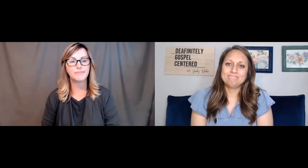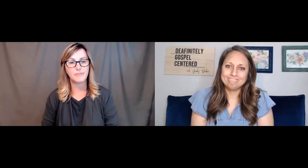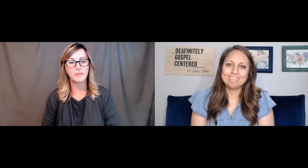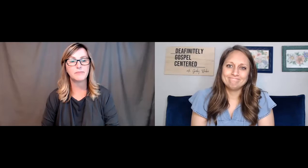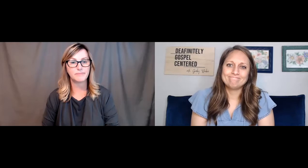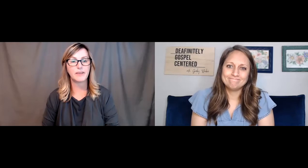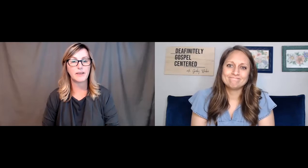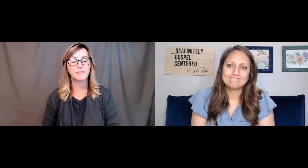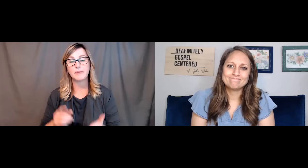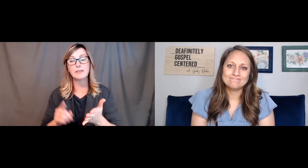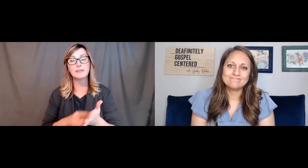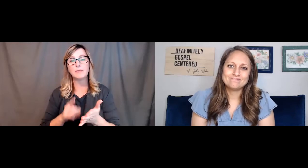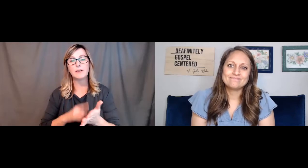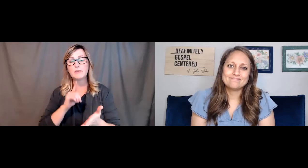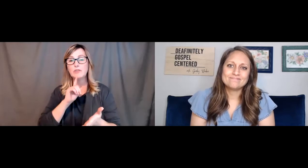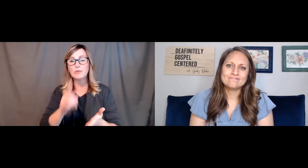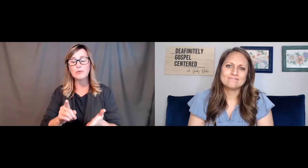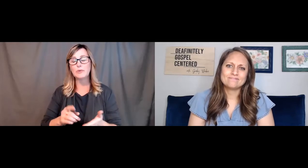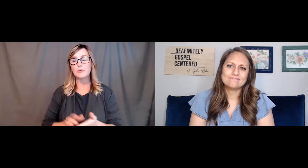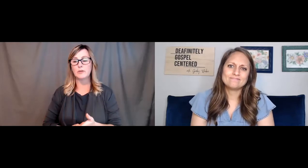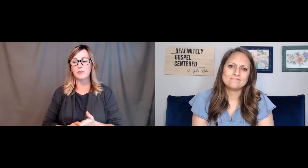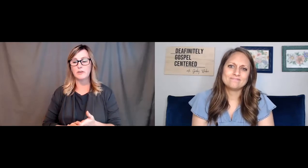Right. Yeah.